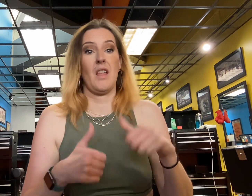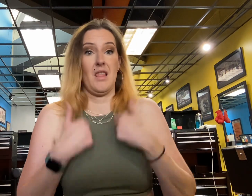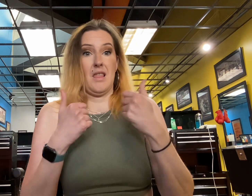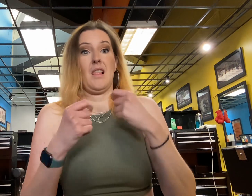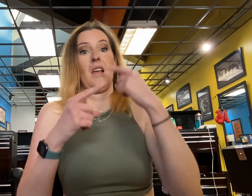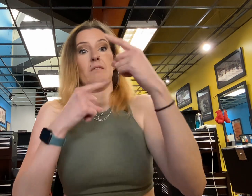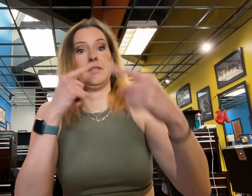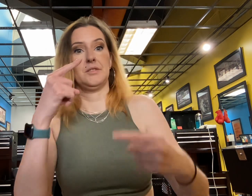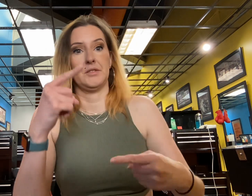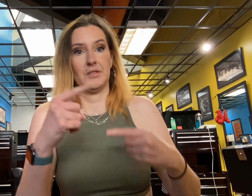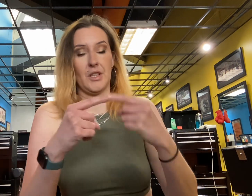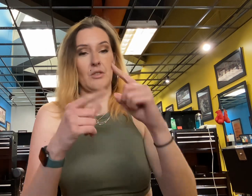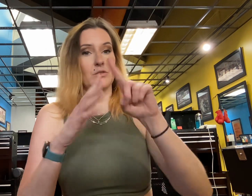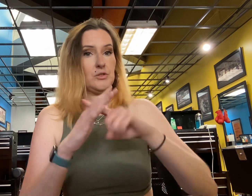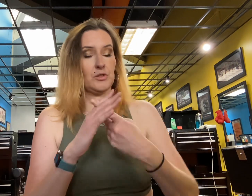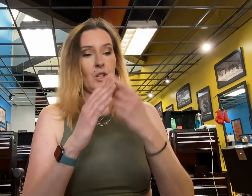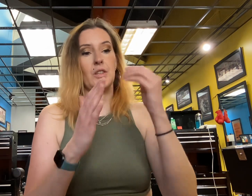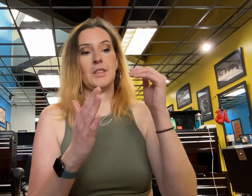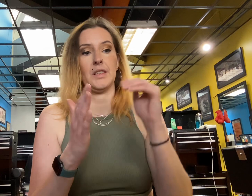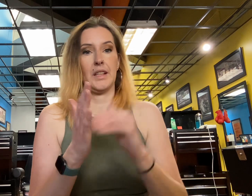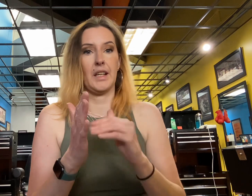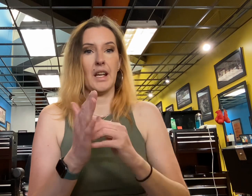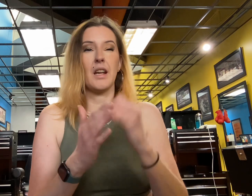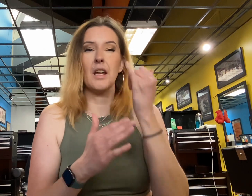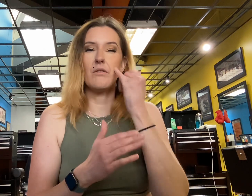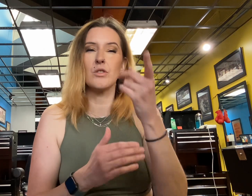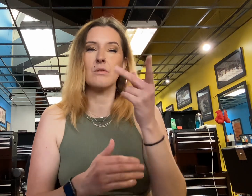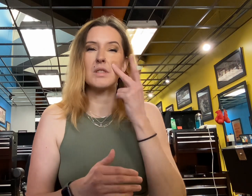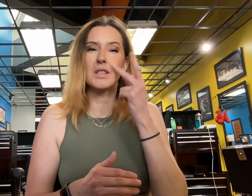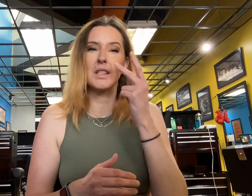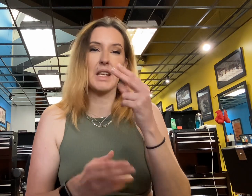yeah, the scraping, the stomping, no flamethrowers.